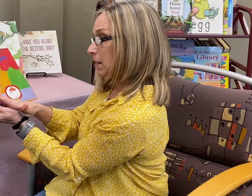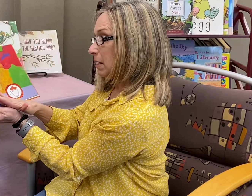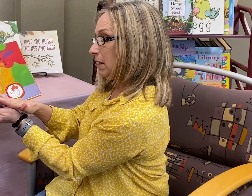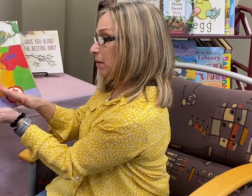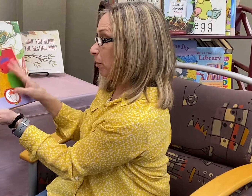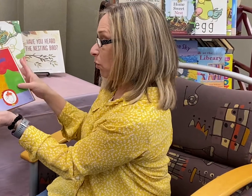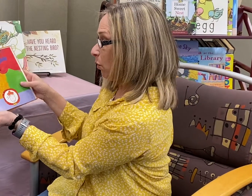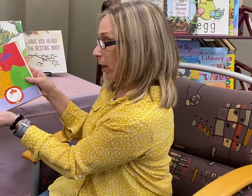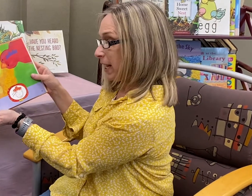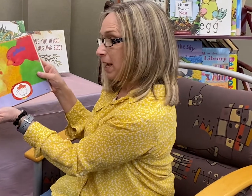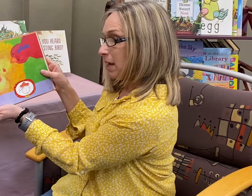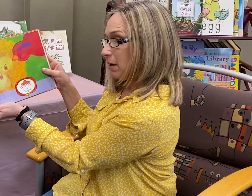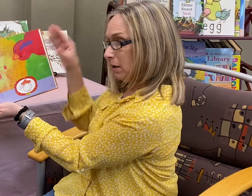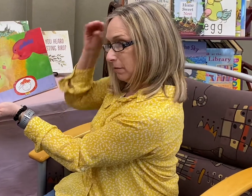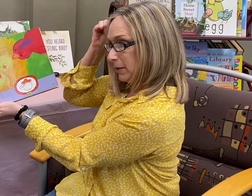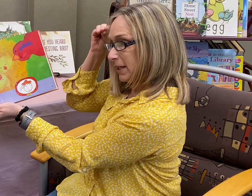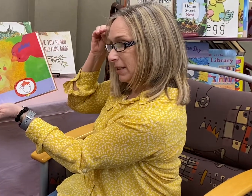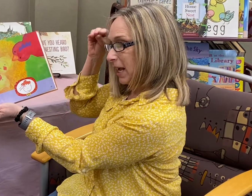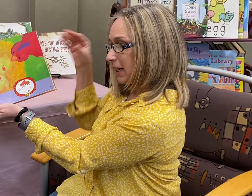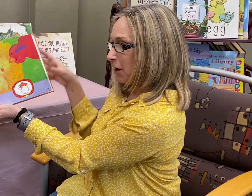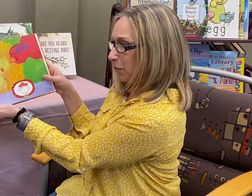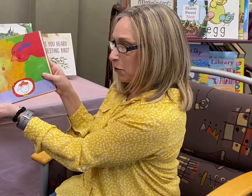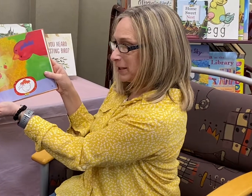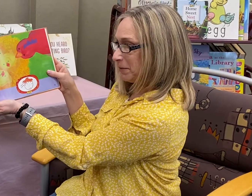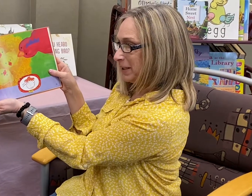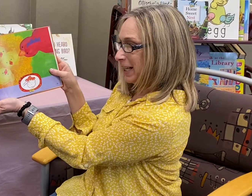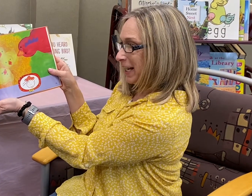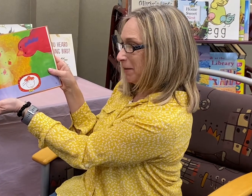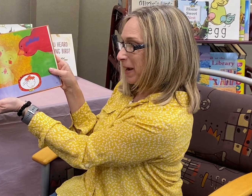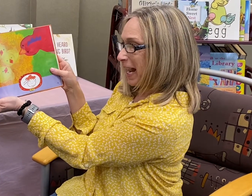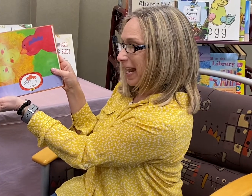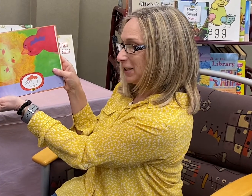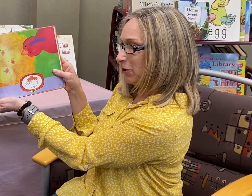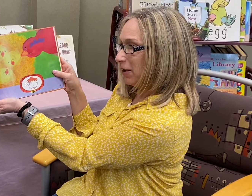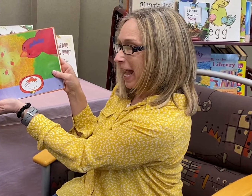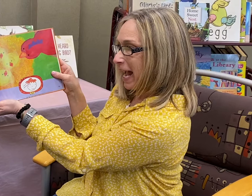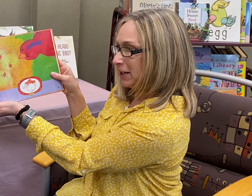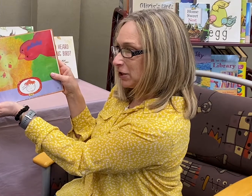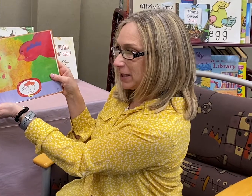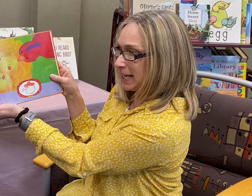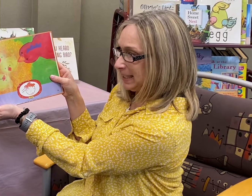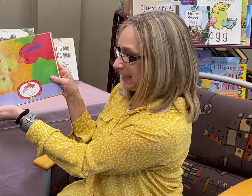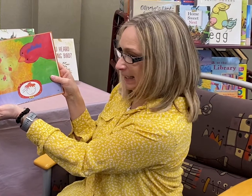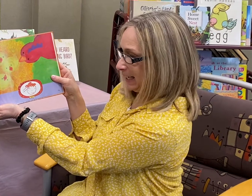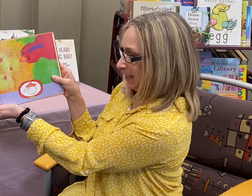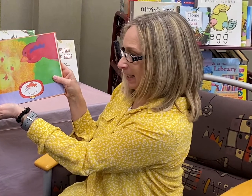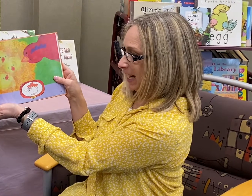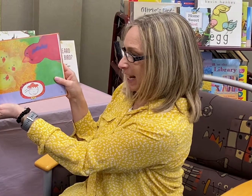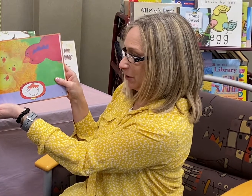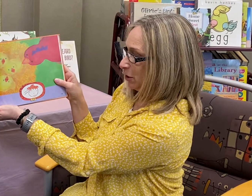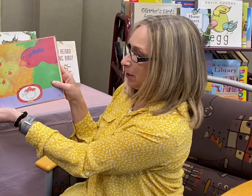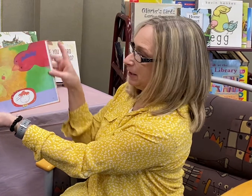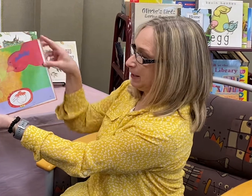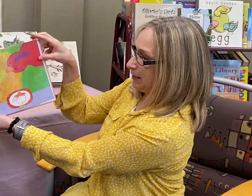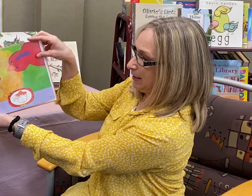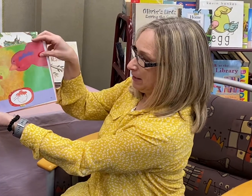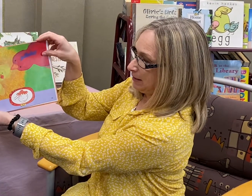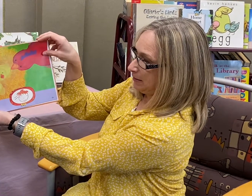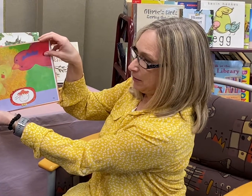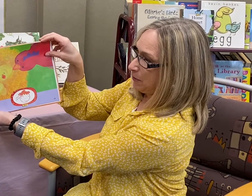The boy was excited. "Of course I'm delighted. My eggs are all hatched." They didn't get snatched.